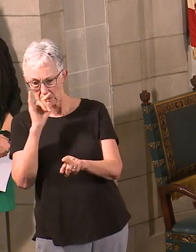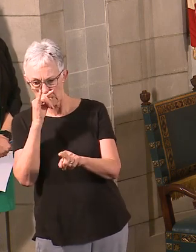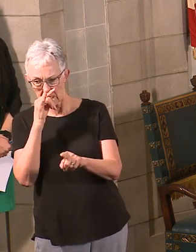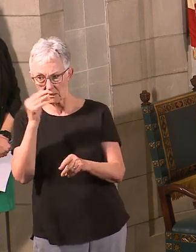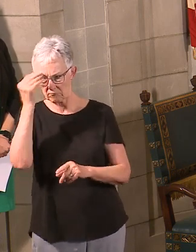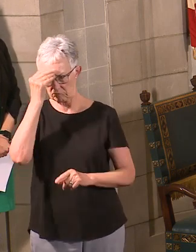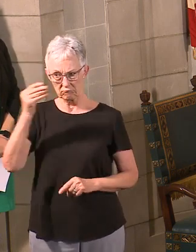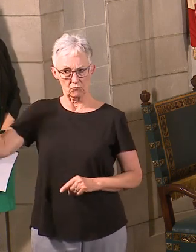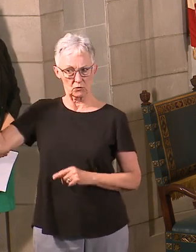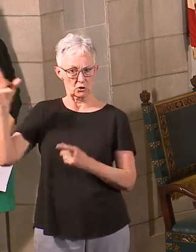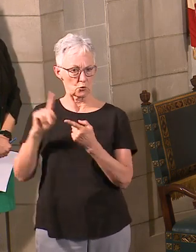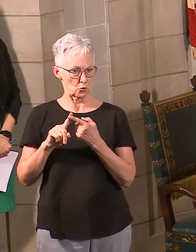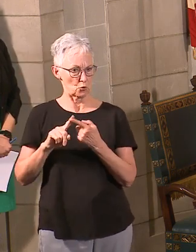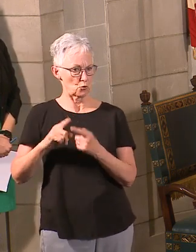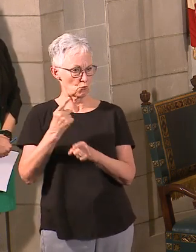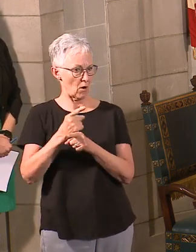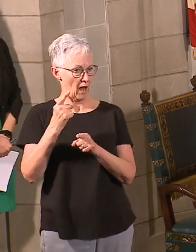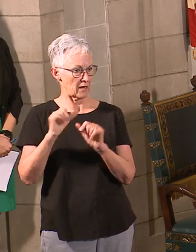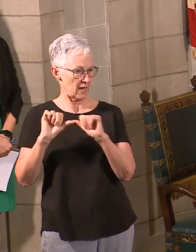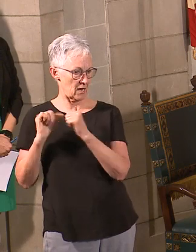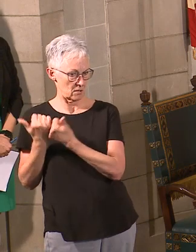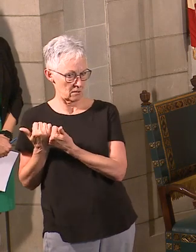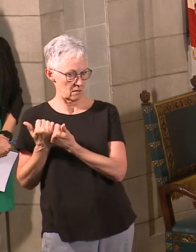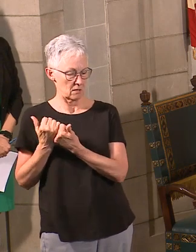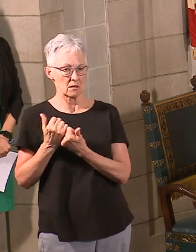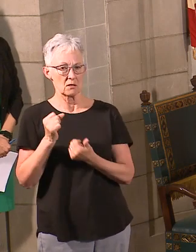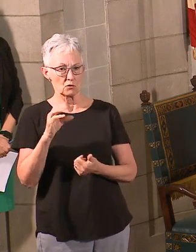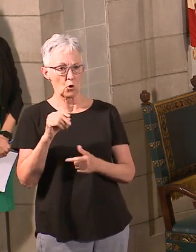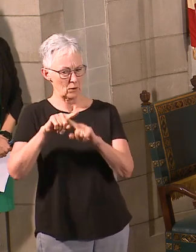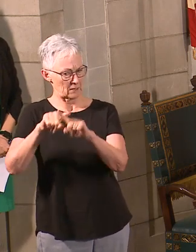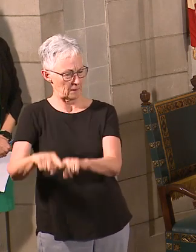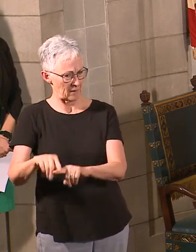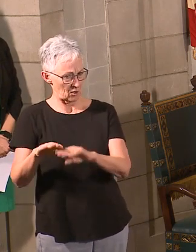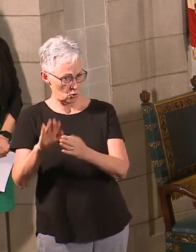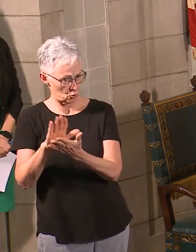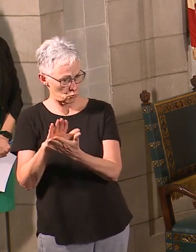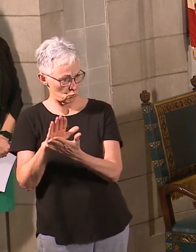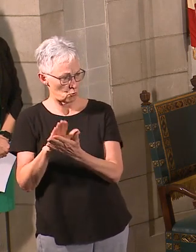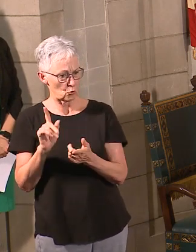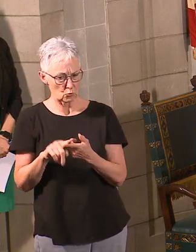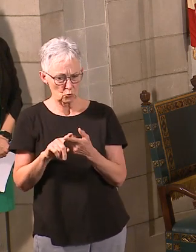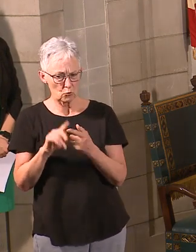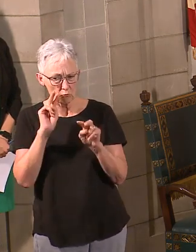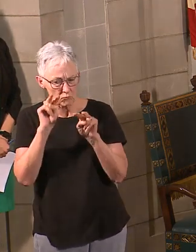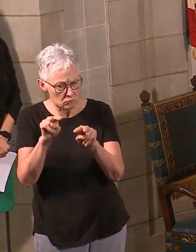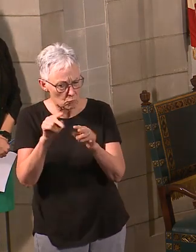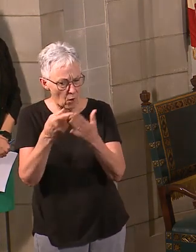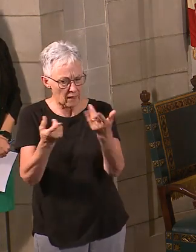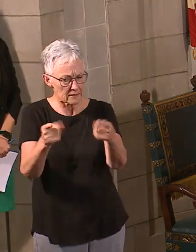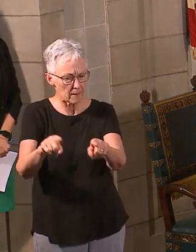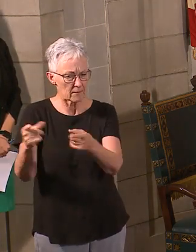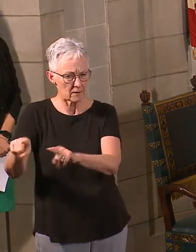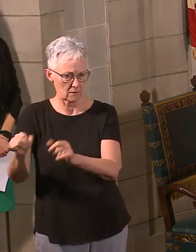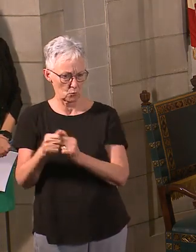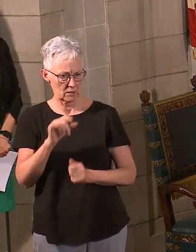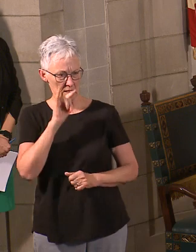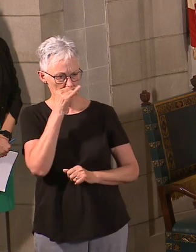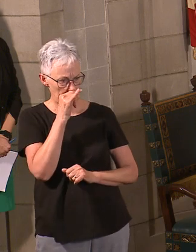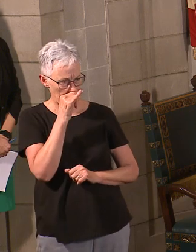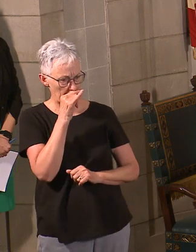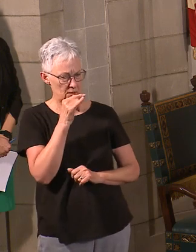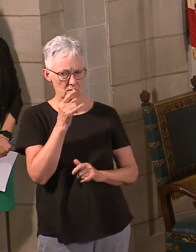help to be able to look out for the children in our communities, to pay attention, to see if there's signs of child